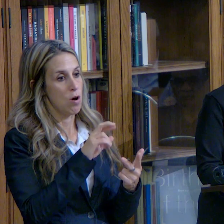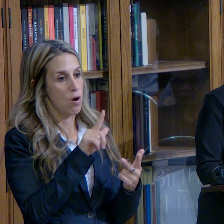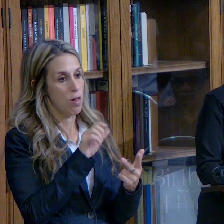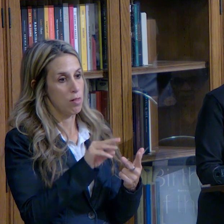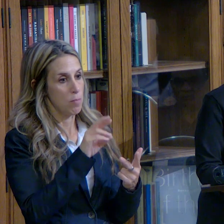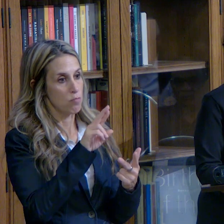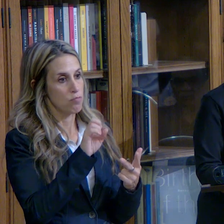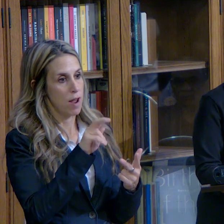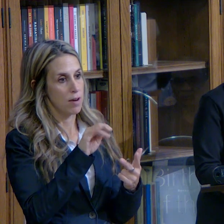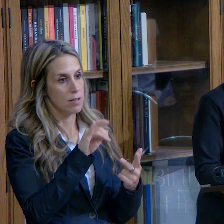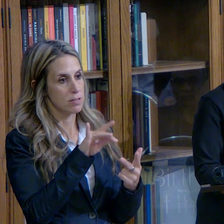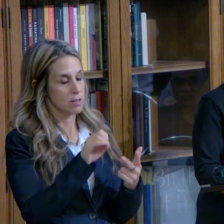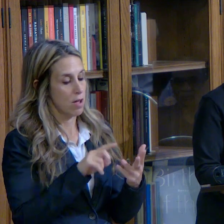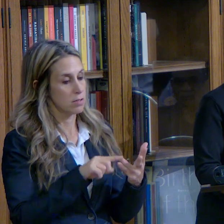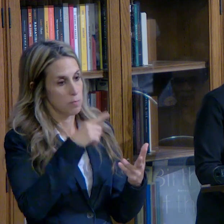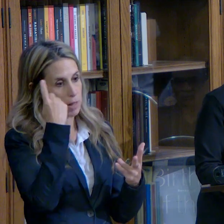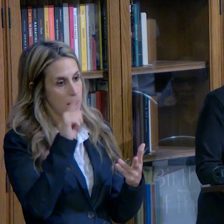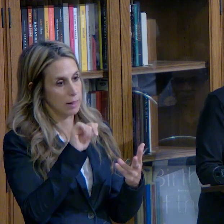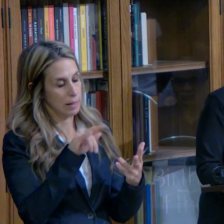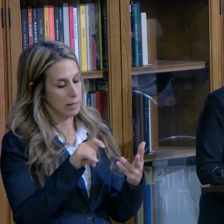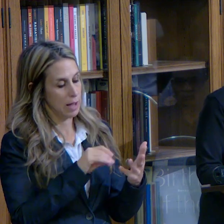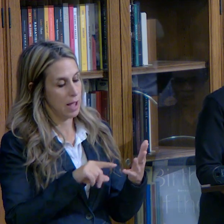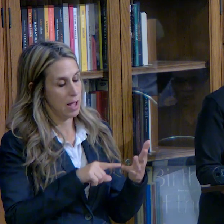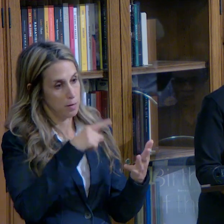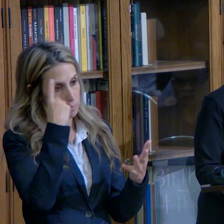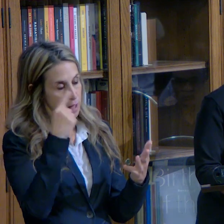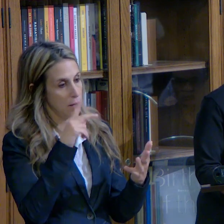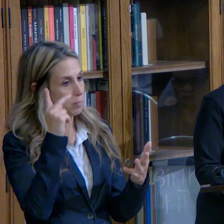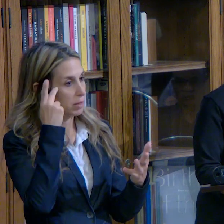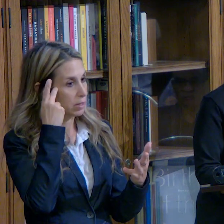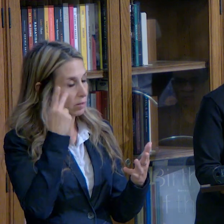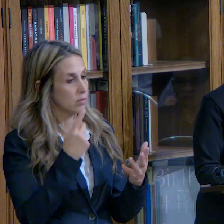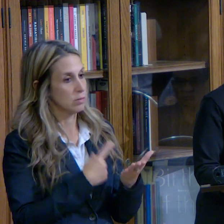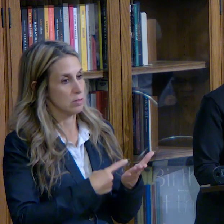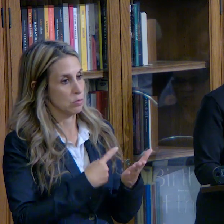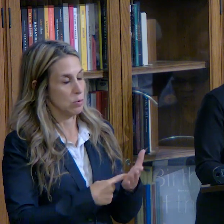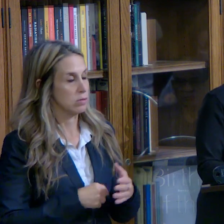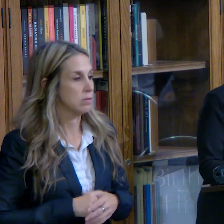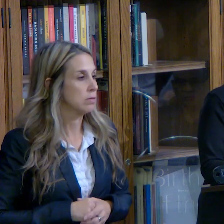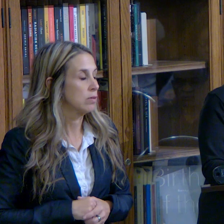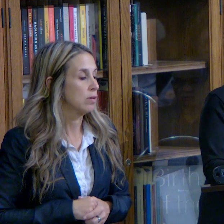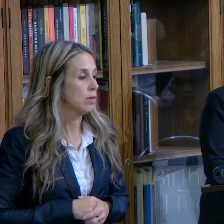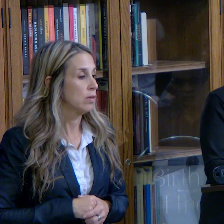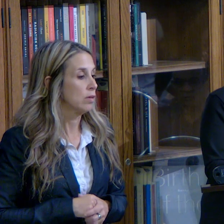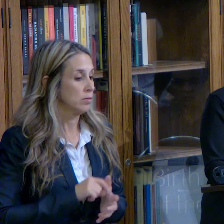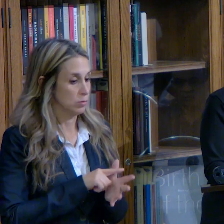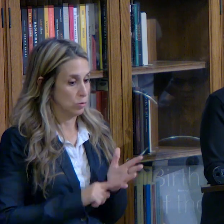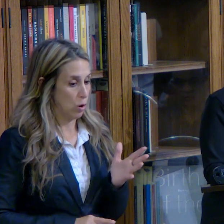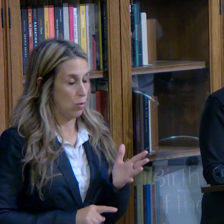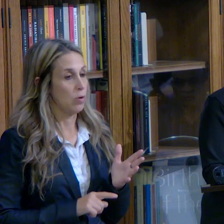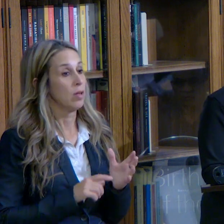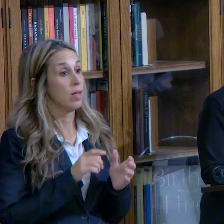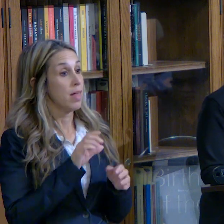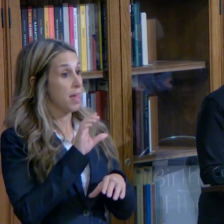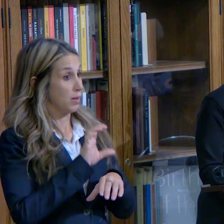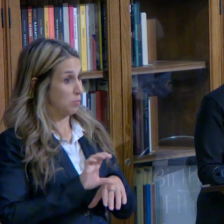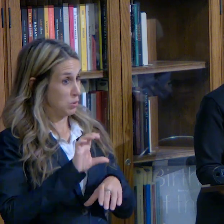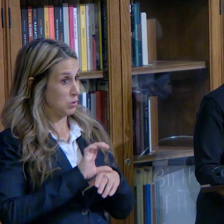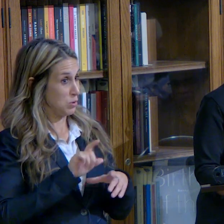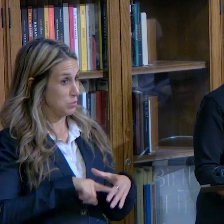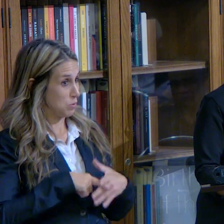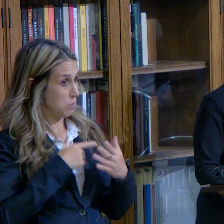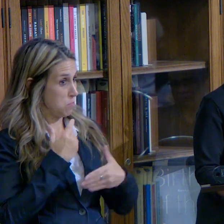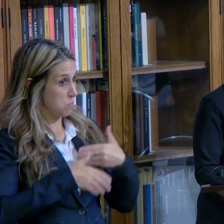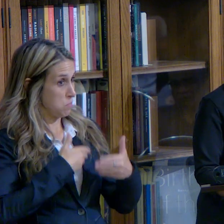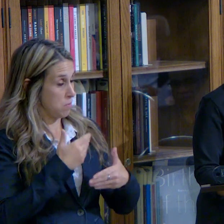Renaissance black literature and black political discourse as computers evolved in addition to